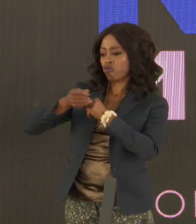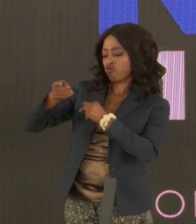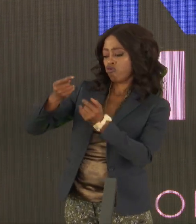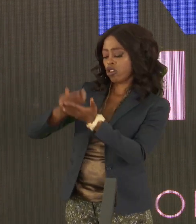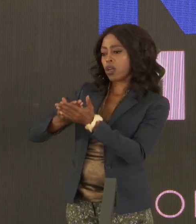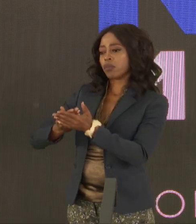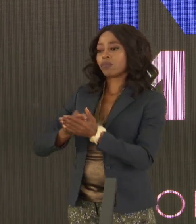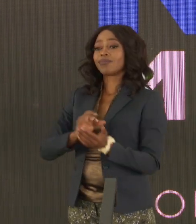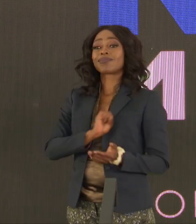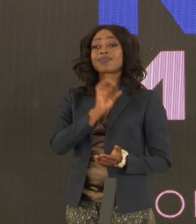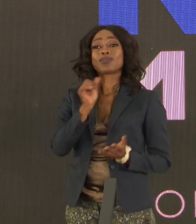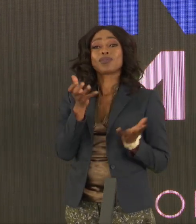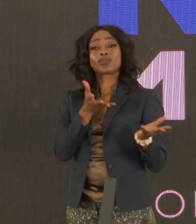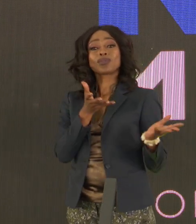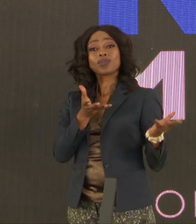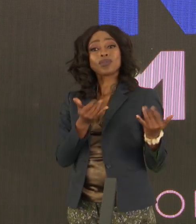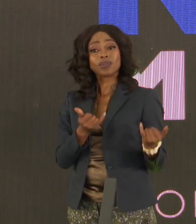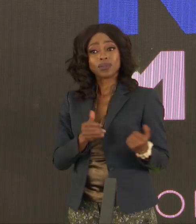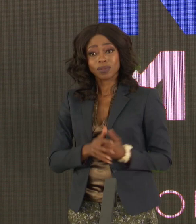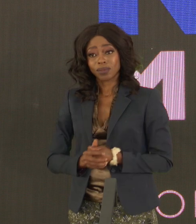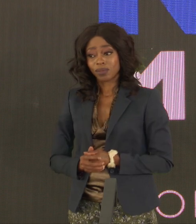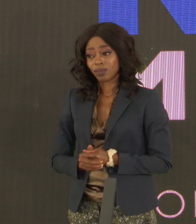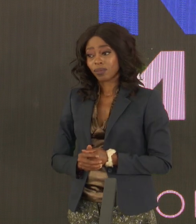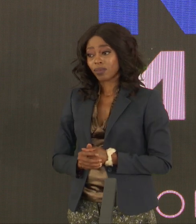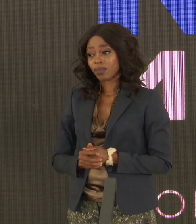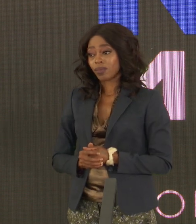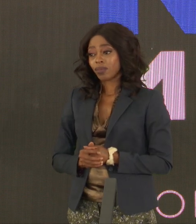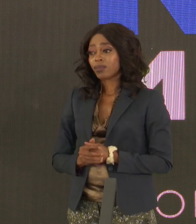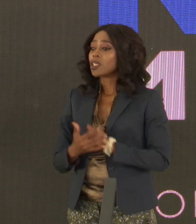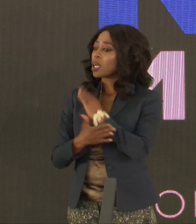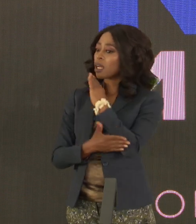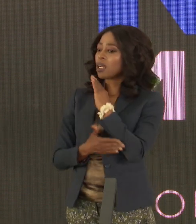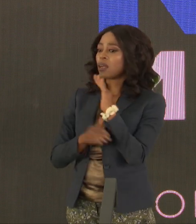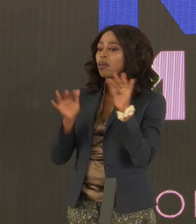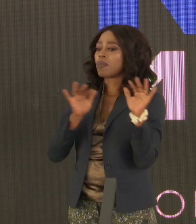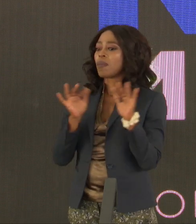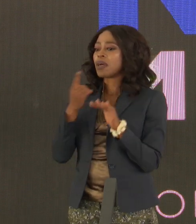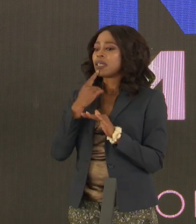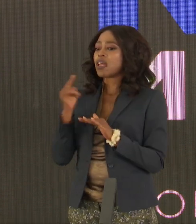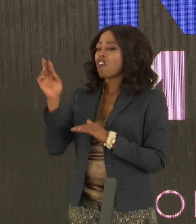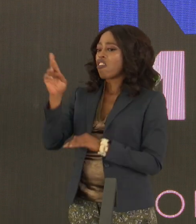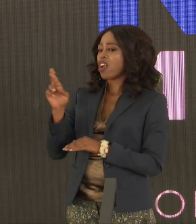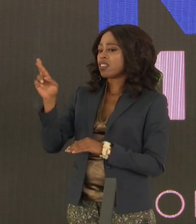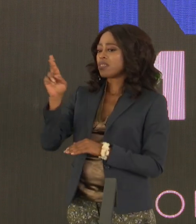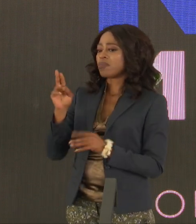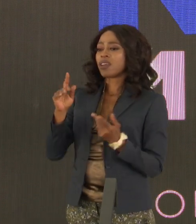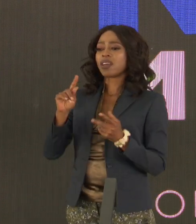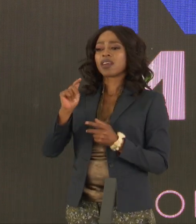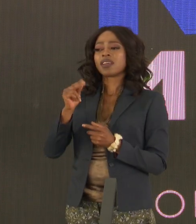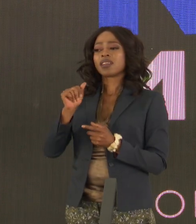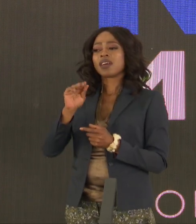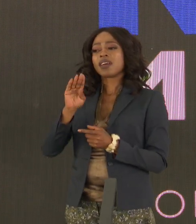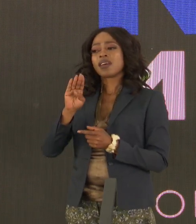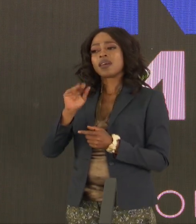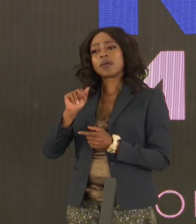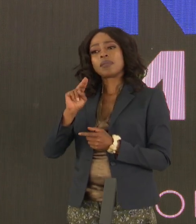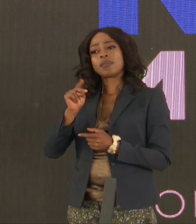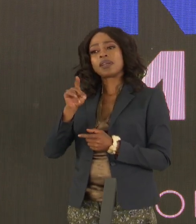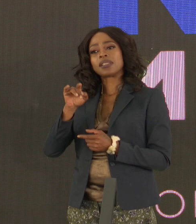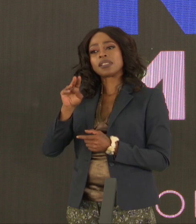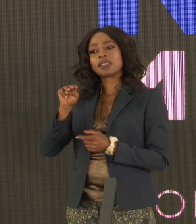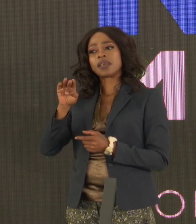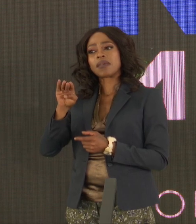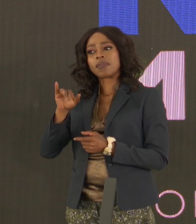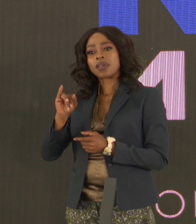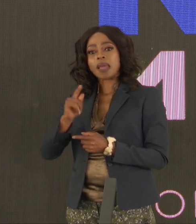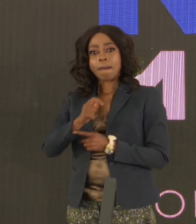This is South Africa today. A country where people tell you in Rustenburg and Tabazimbi about the money they need to pay to secure